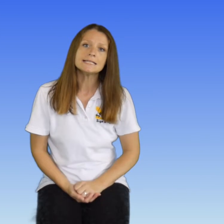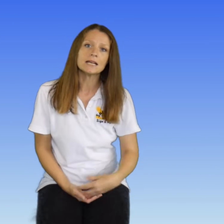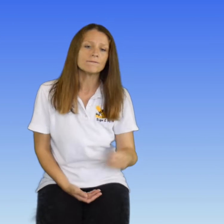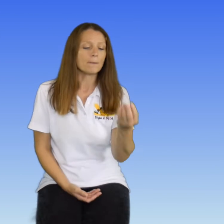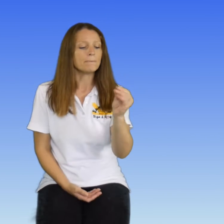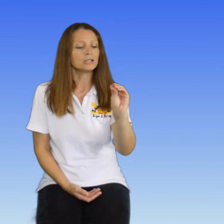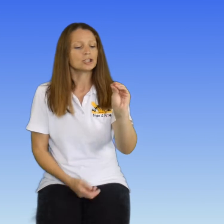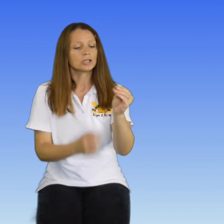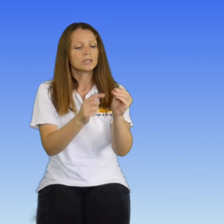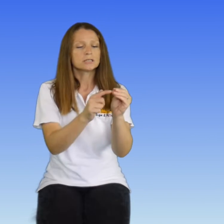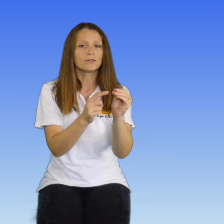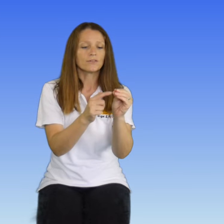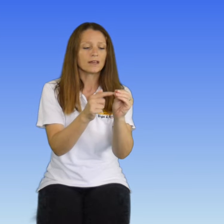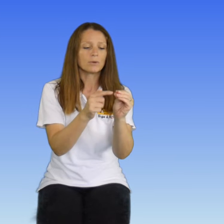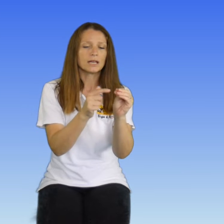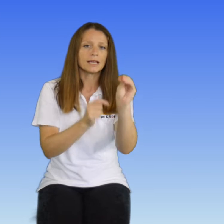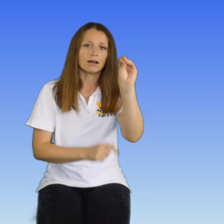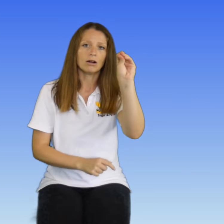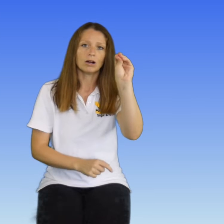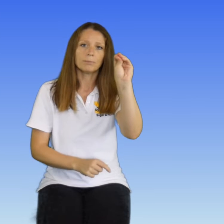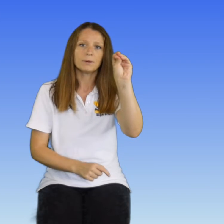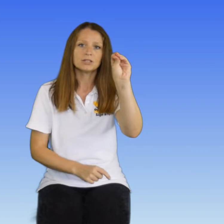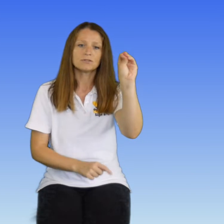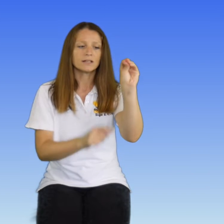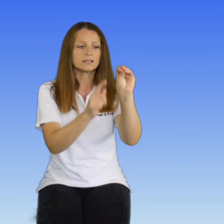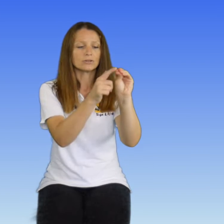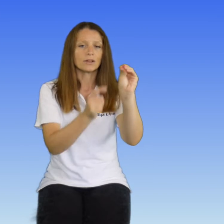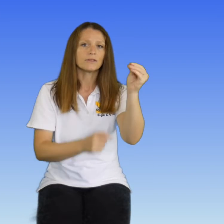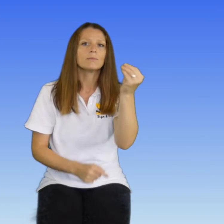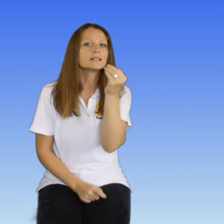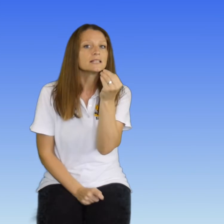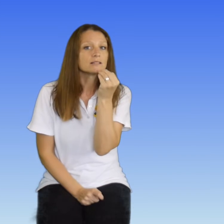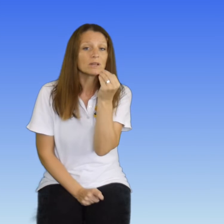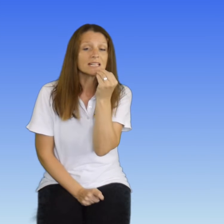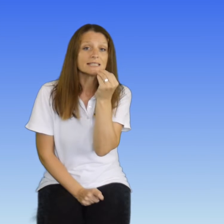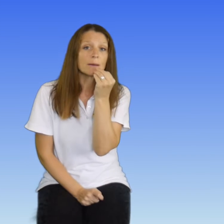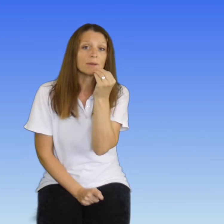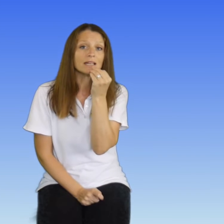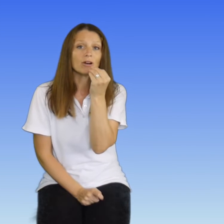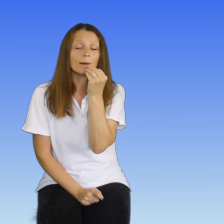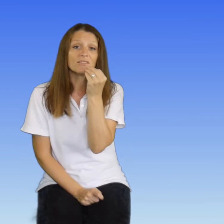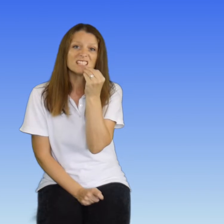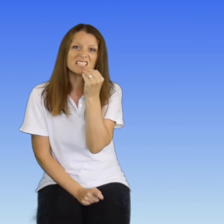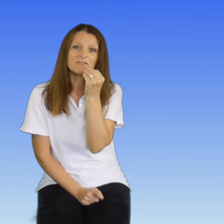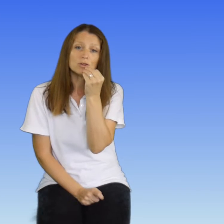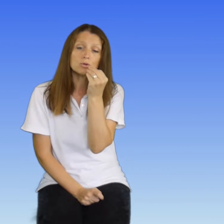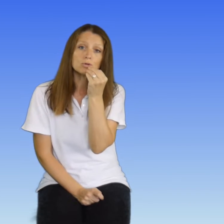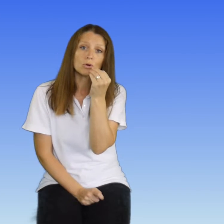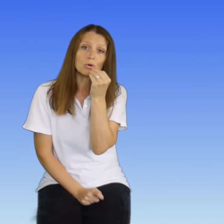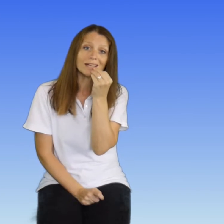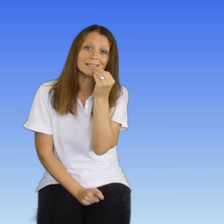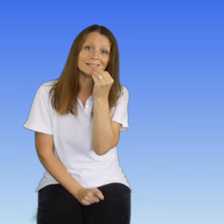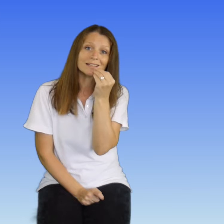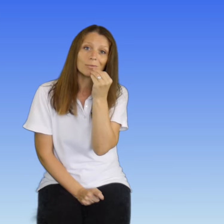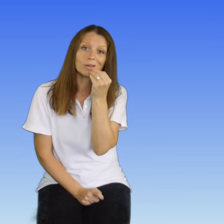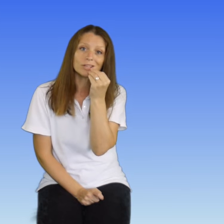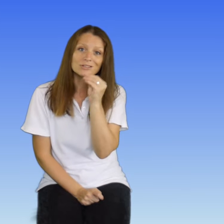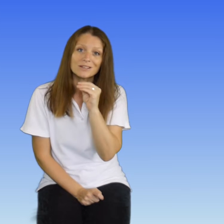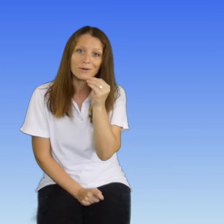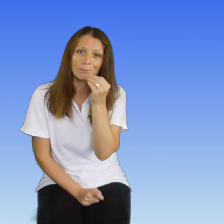and for munch. So for that, we're going to get our bunched fingers on our thumb like this, and we're going to tap it near our mouth. And this is food or eat, and we're going to use it for